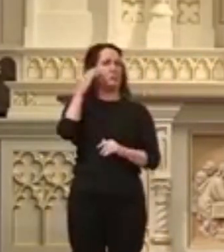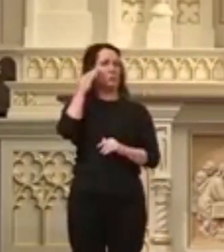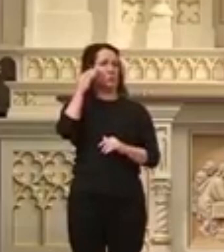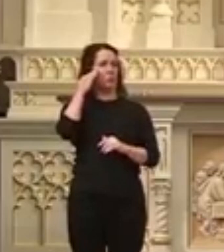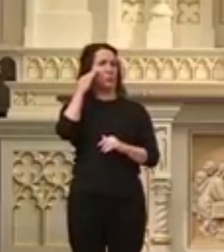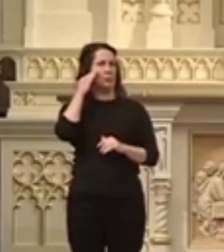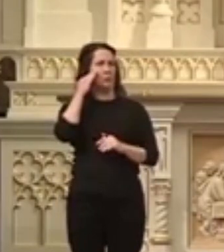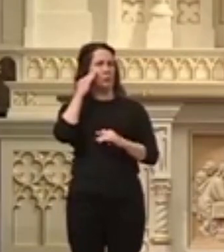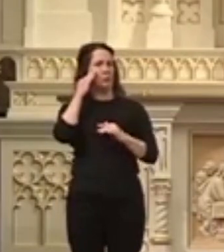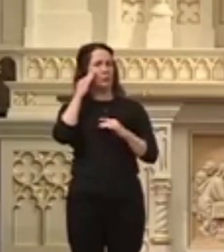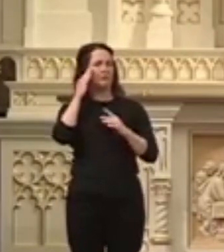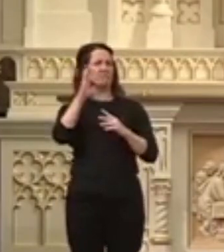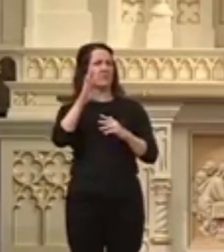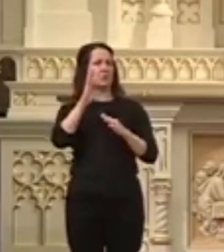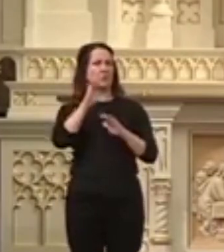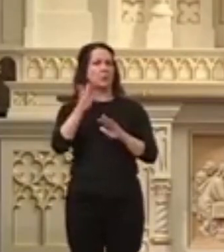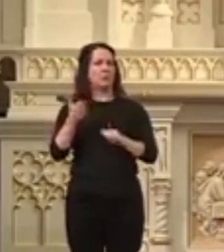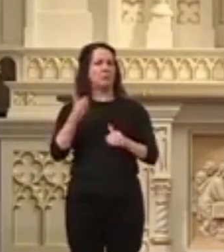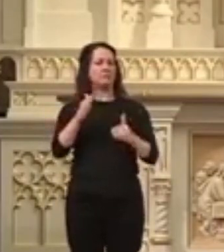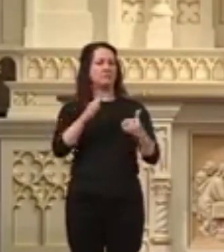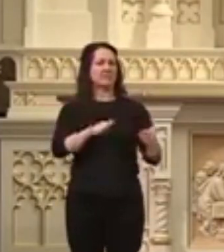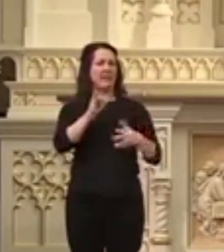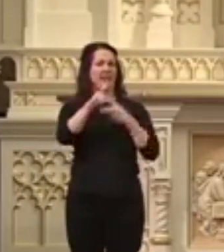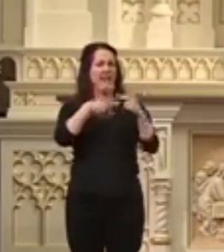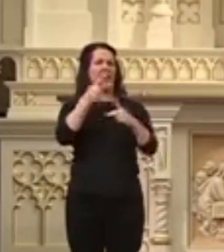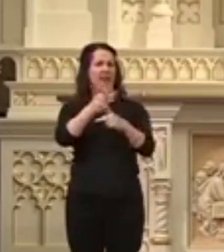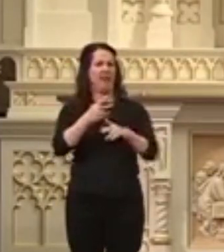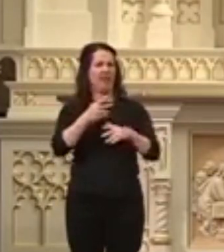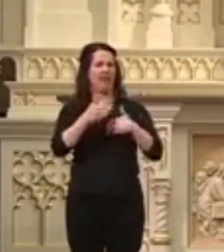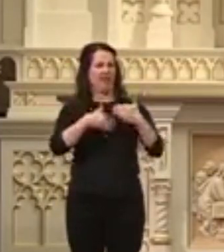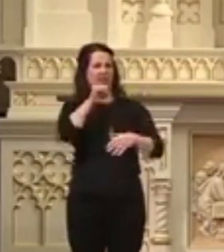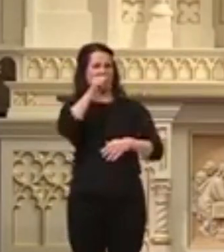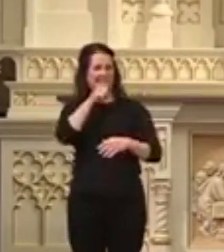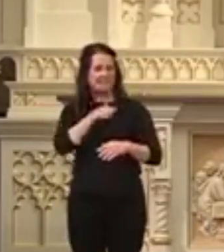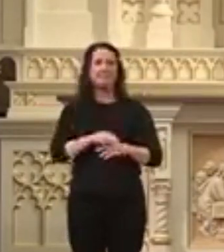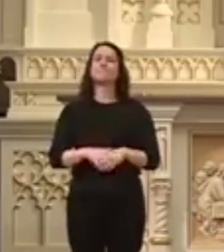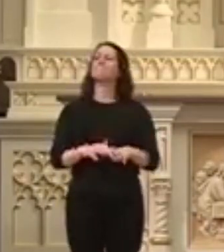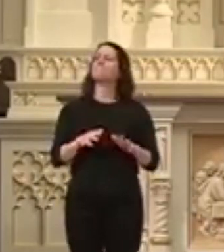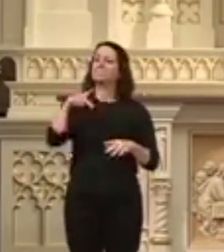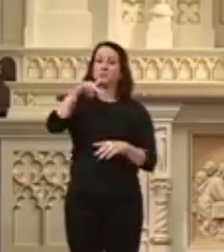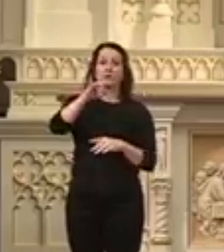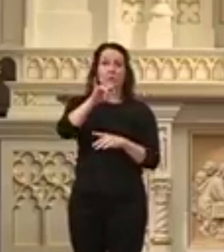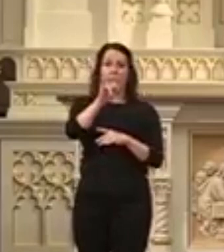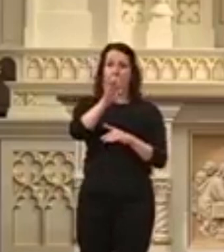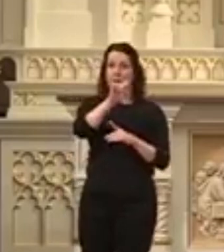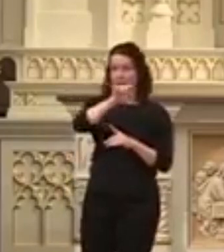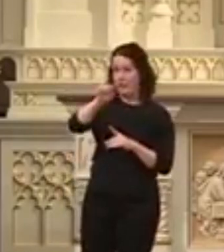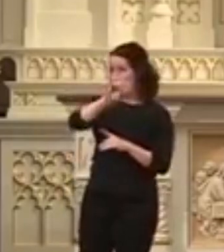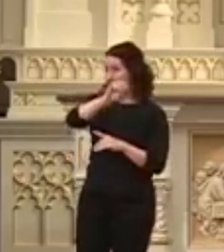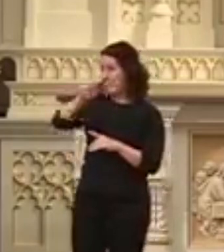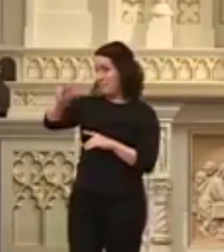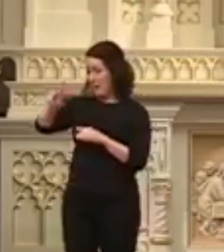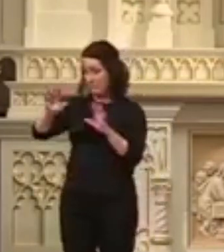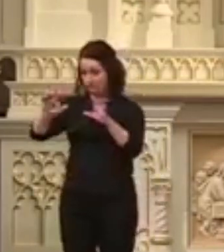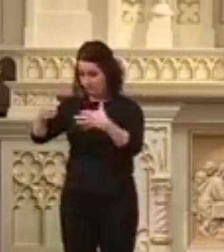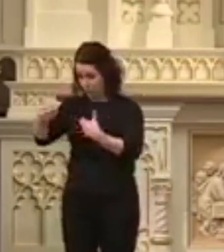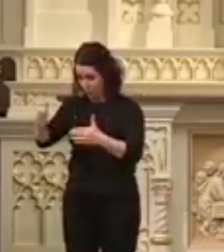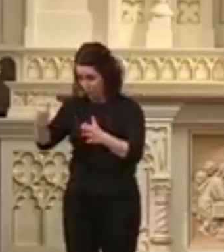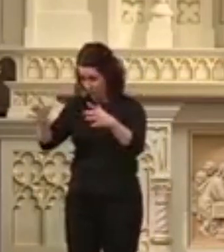would die. So Pilate went back into the praetorium and summoned Jesus and said to